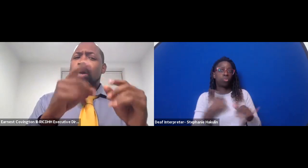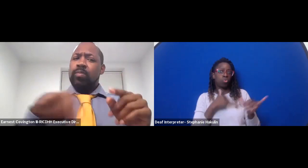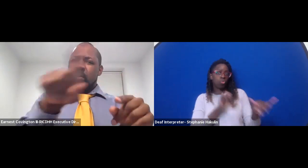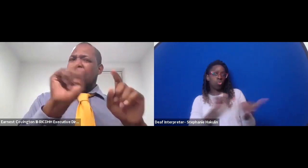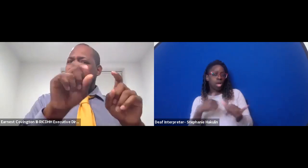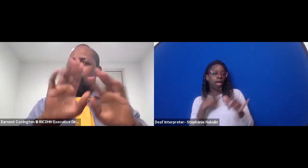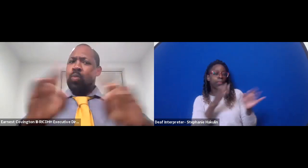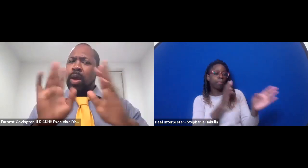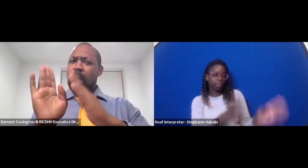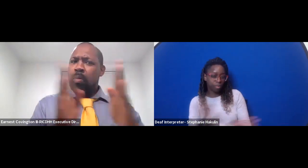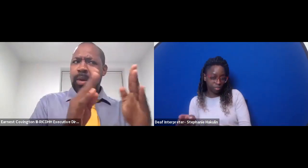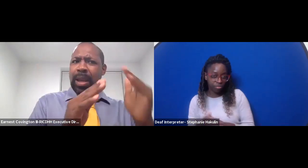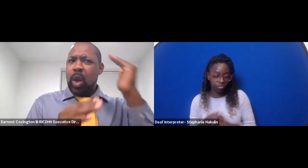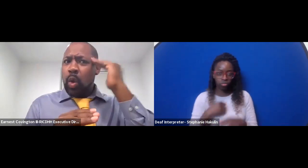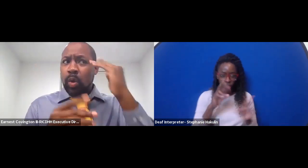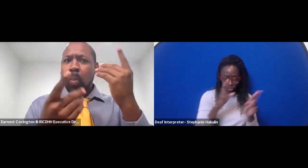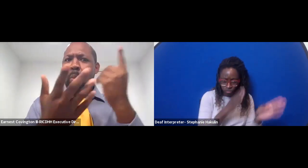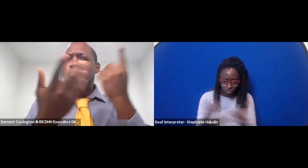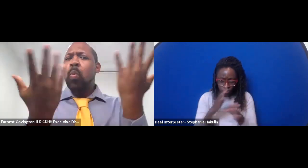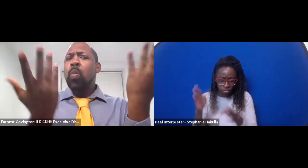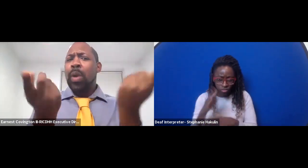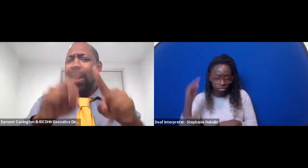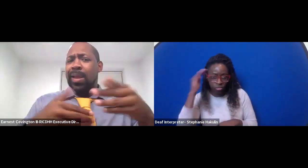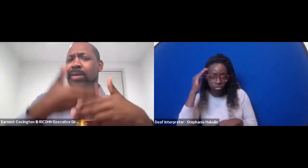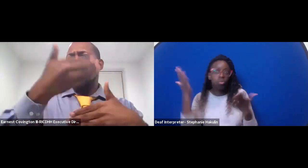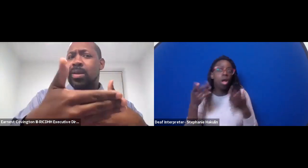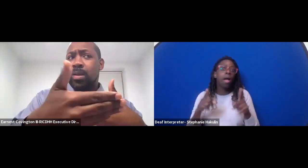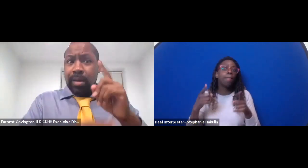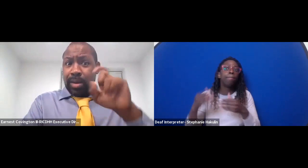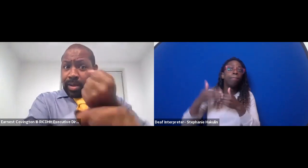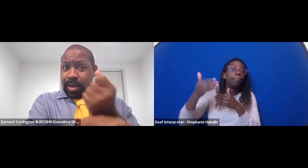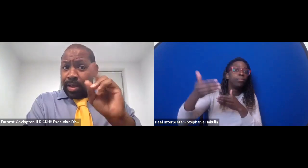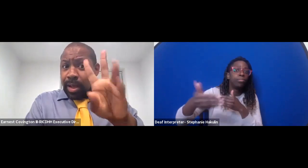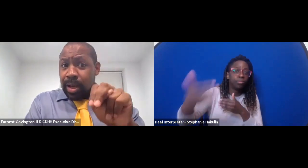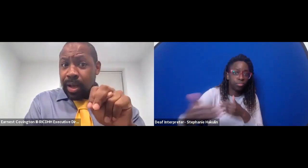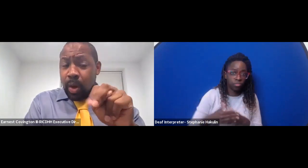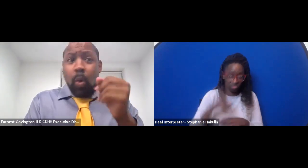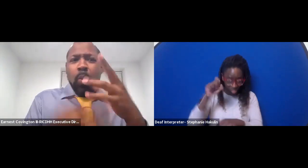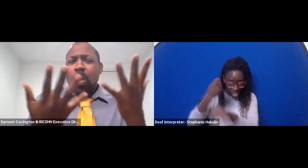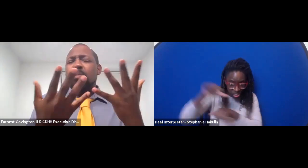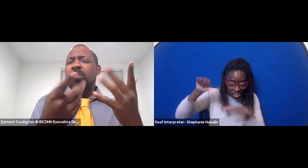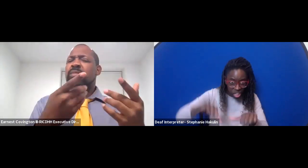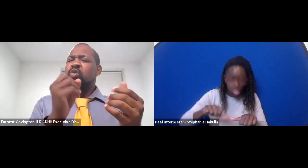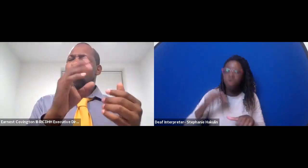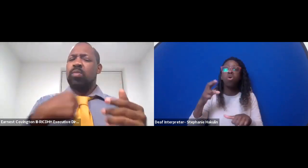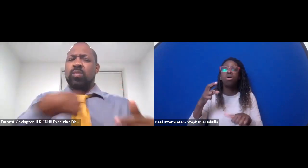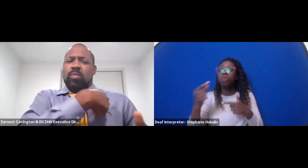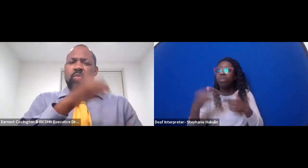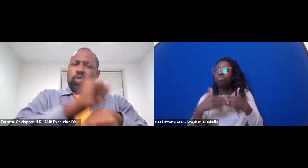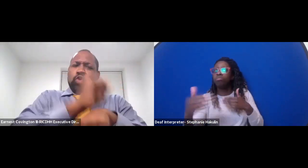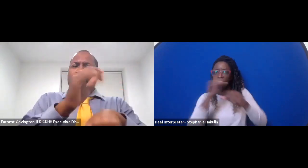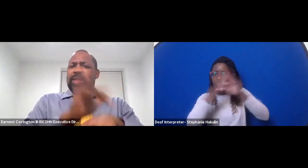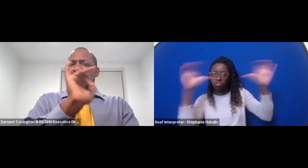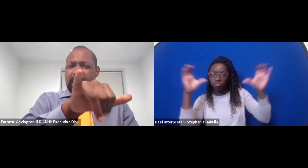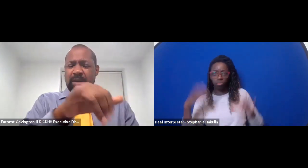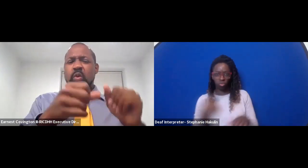can only operate during daytime hours until 10 p.m., not overnight. So we don't know if there's going to be a full